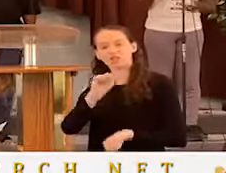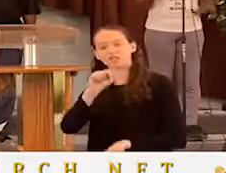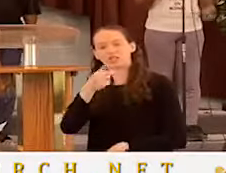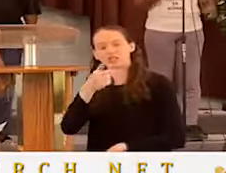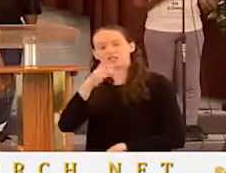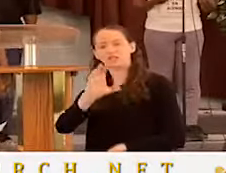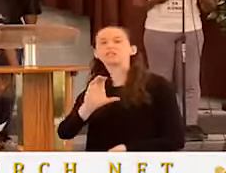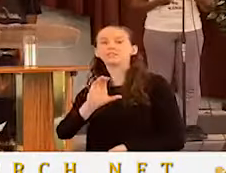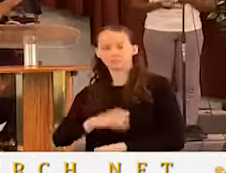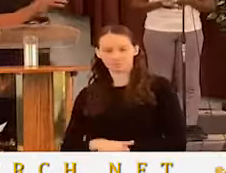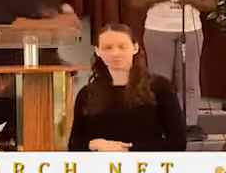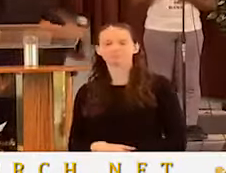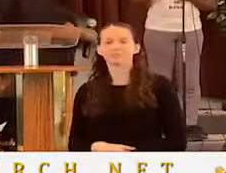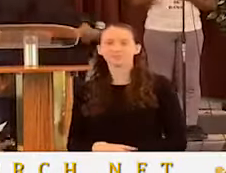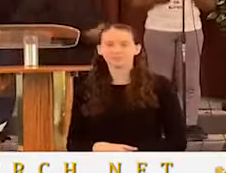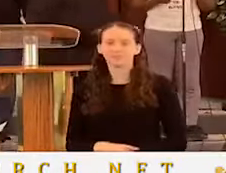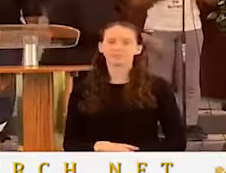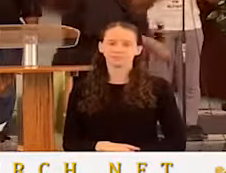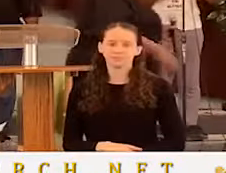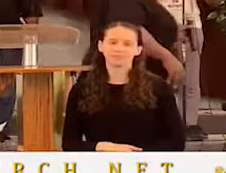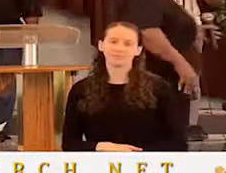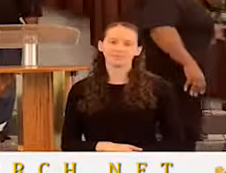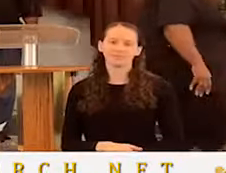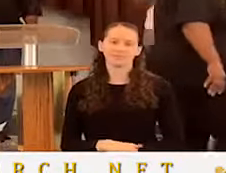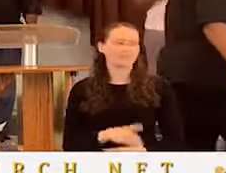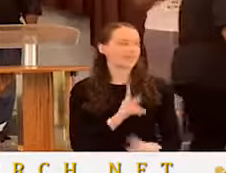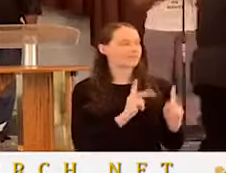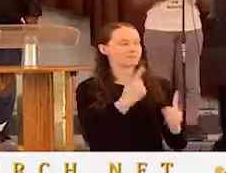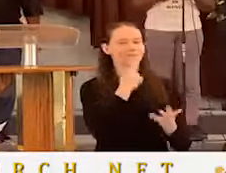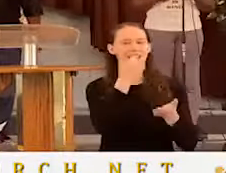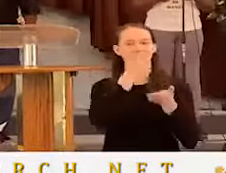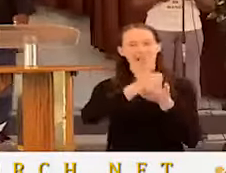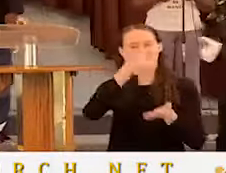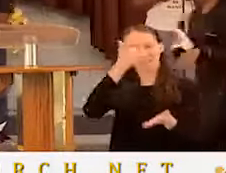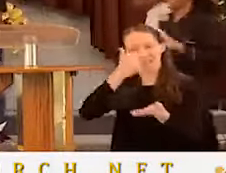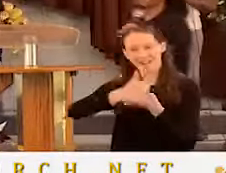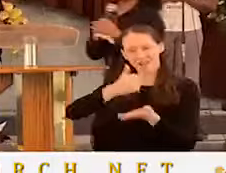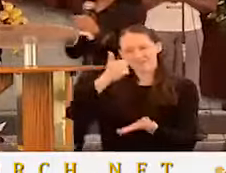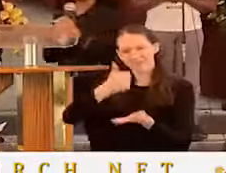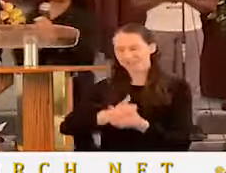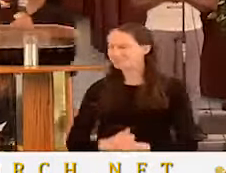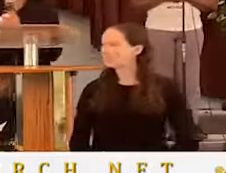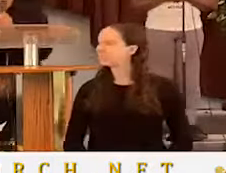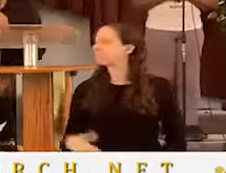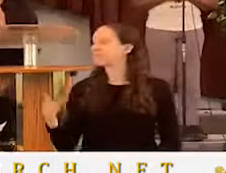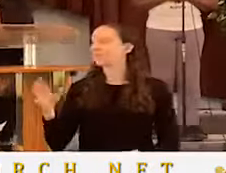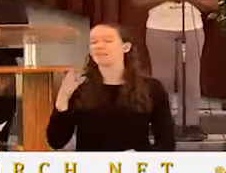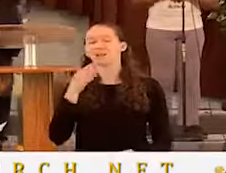Shekinah Glory Cathedral. Amen, amen, amen, amen.